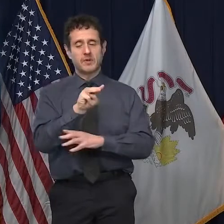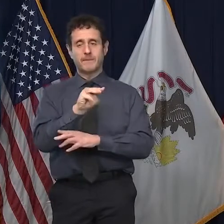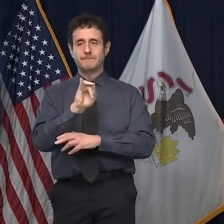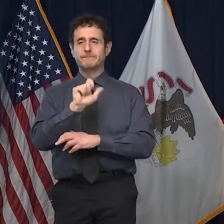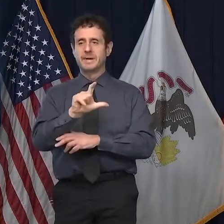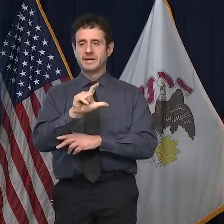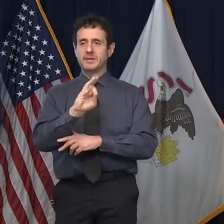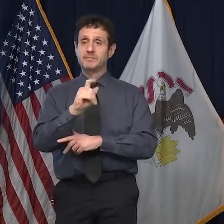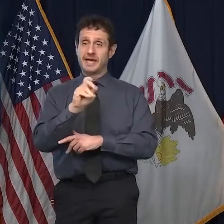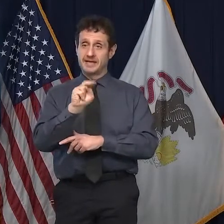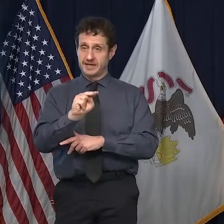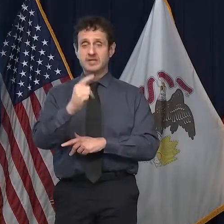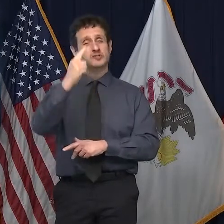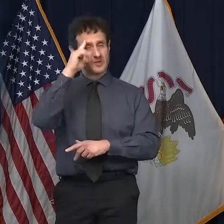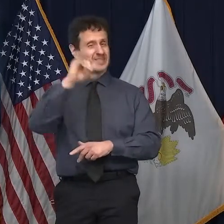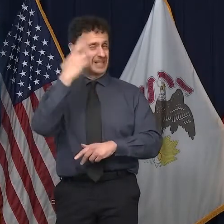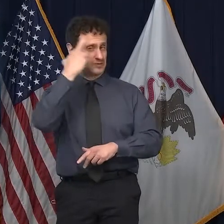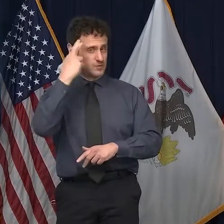graduated tax amendment?